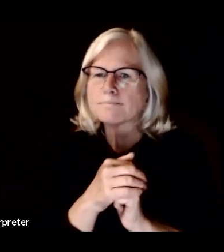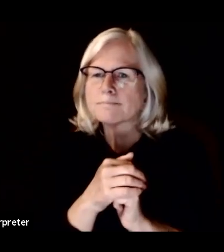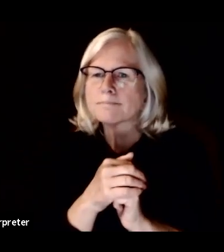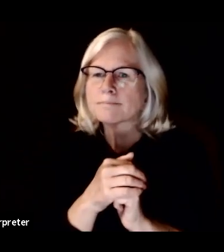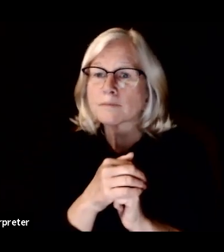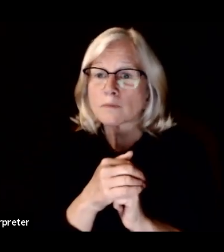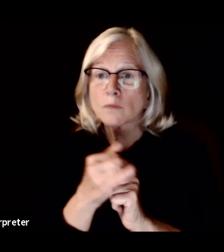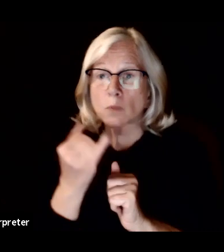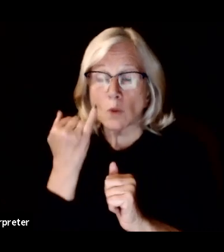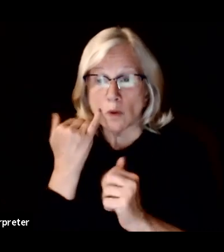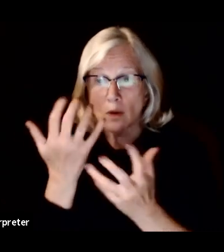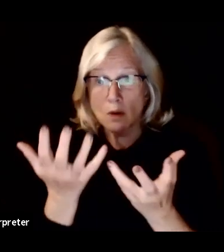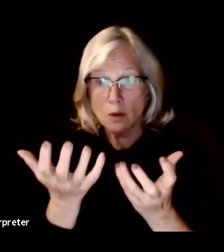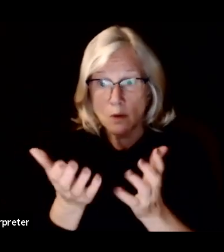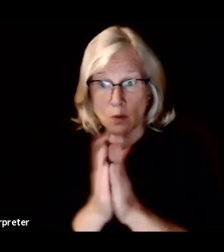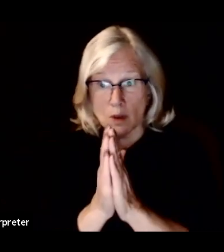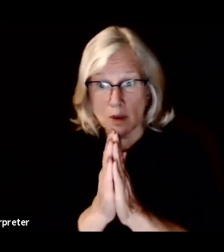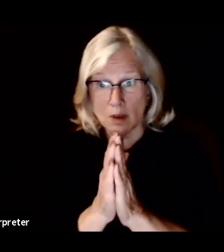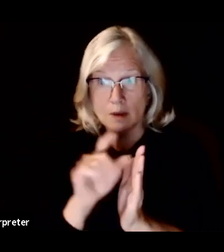telephone keypad.